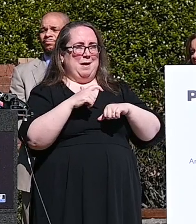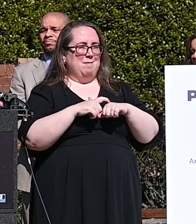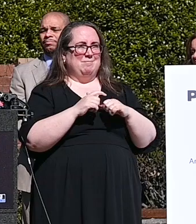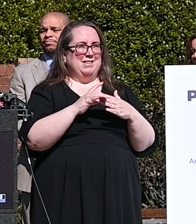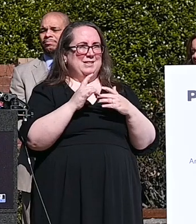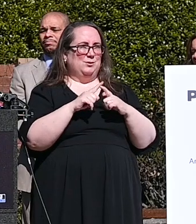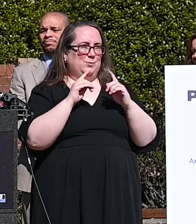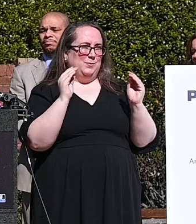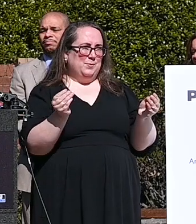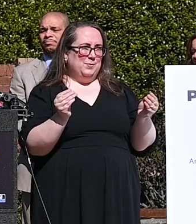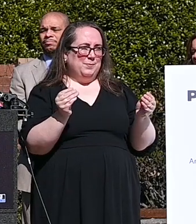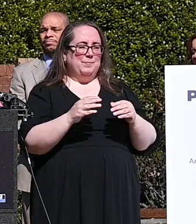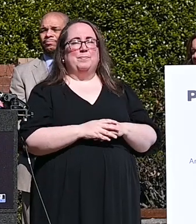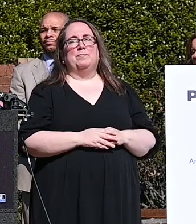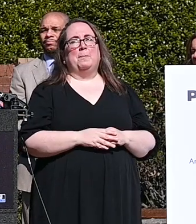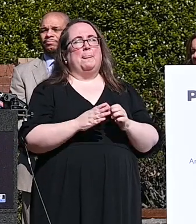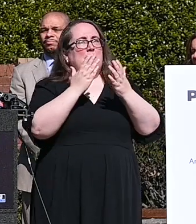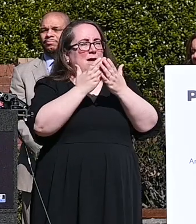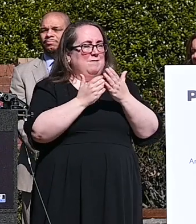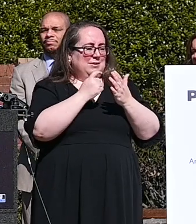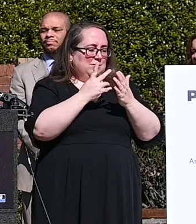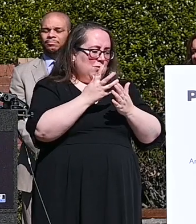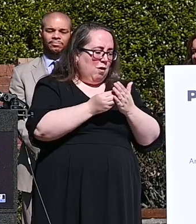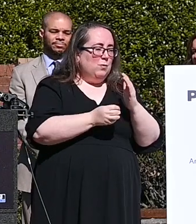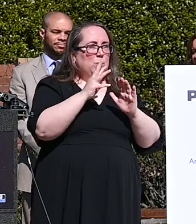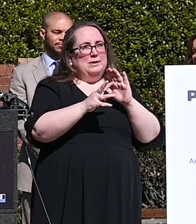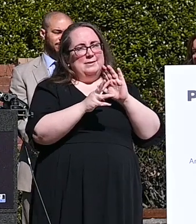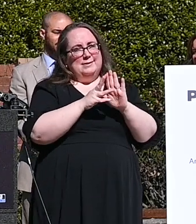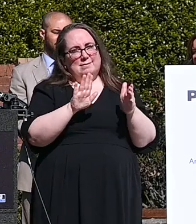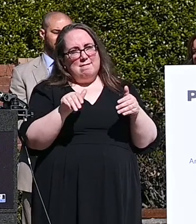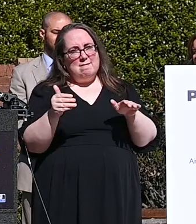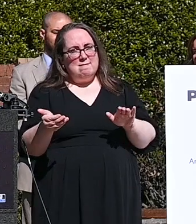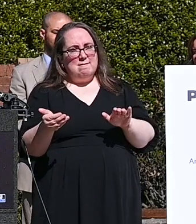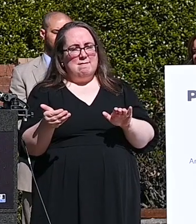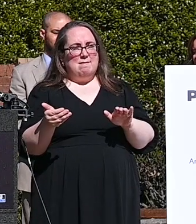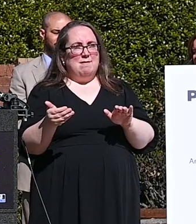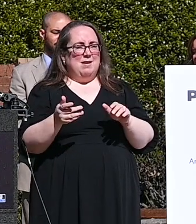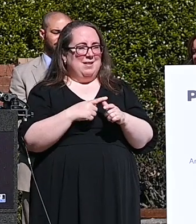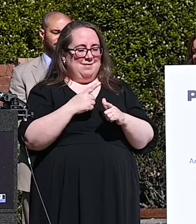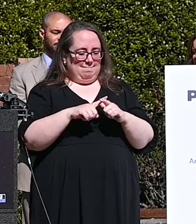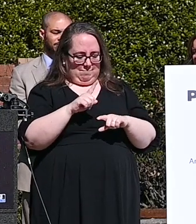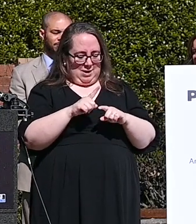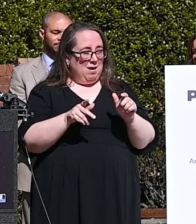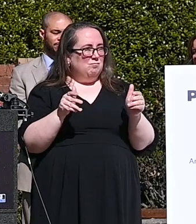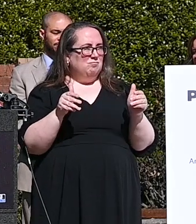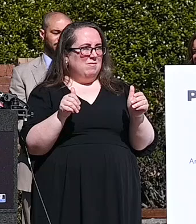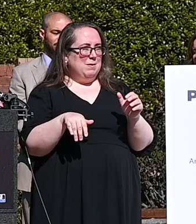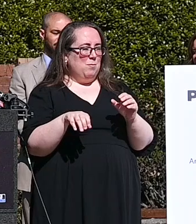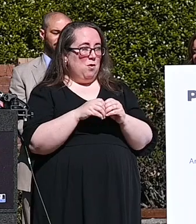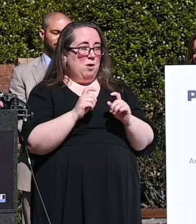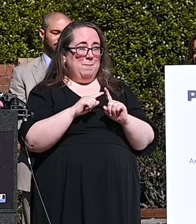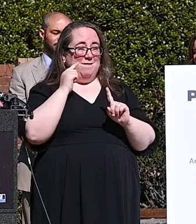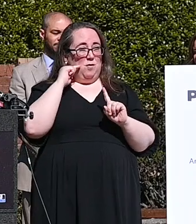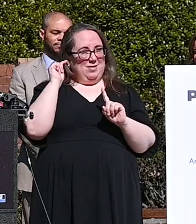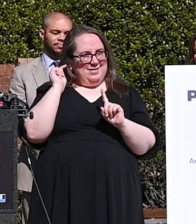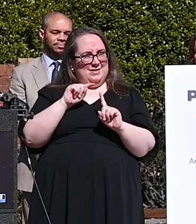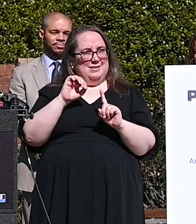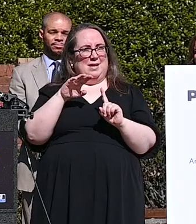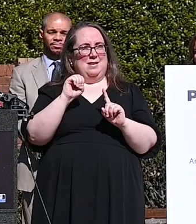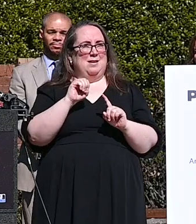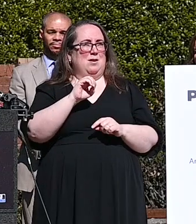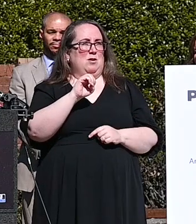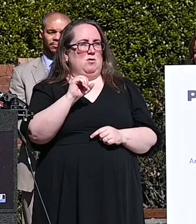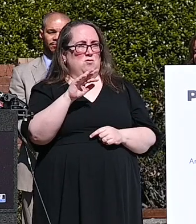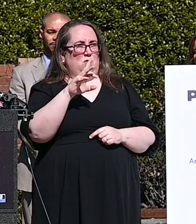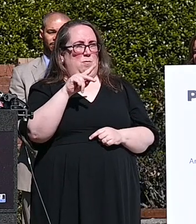nowhere. Evidence is lost, witnesses die, and you reach a dead end. But in this case, Corporal